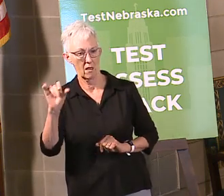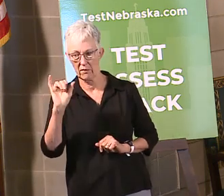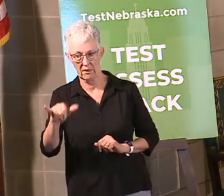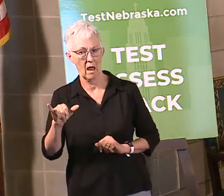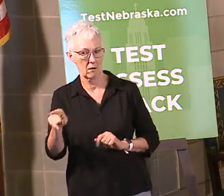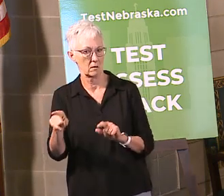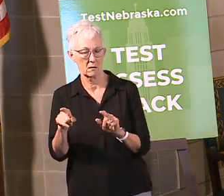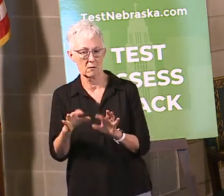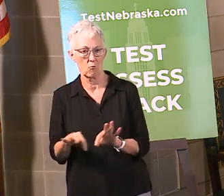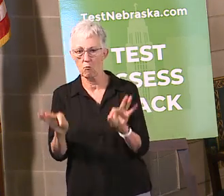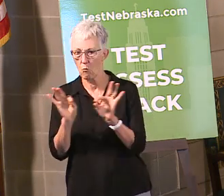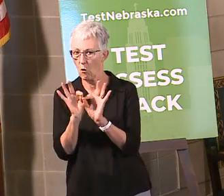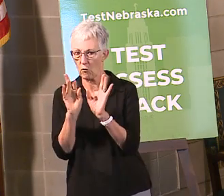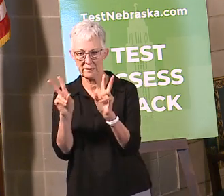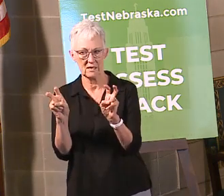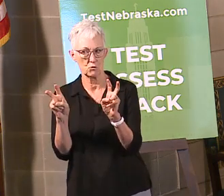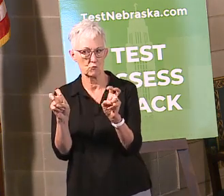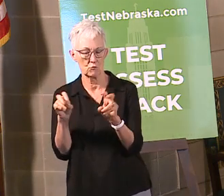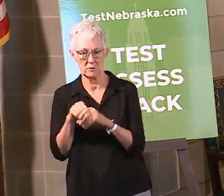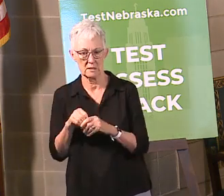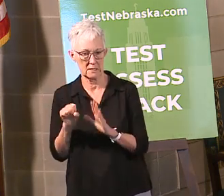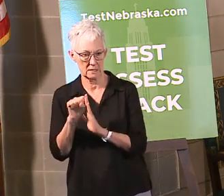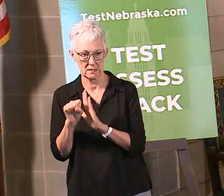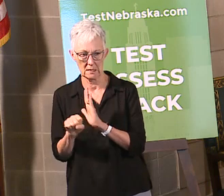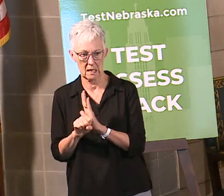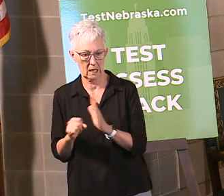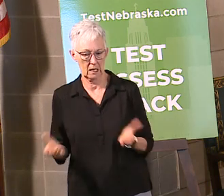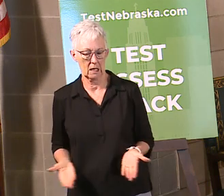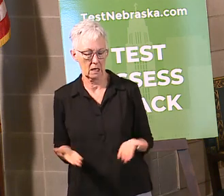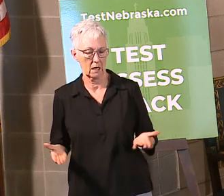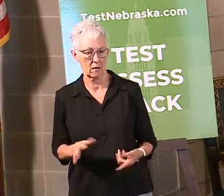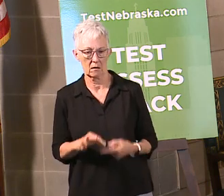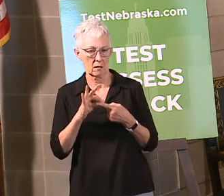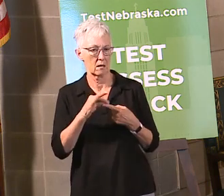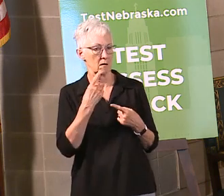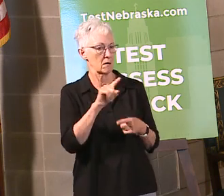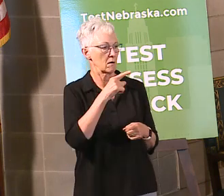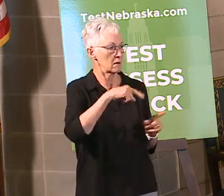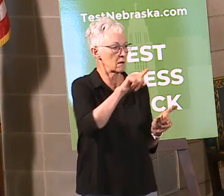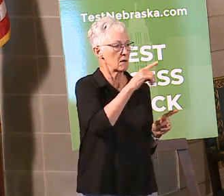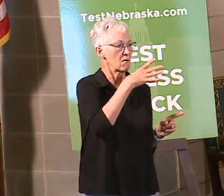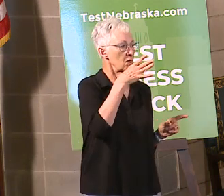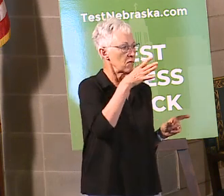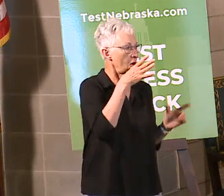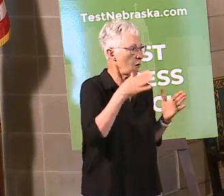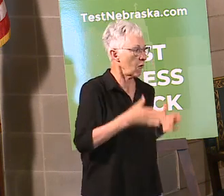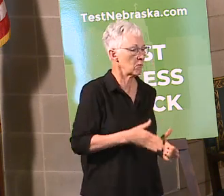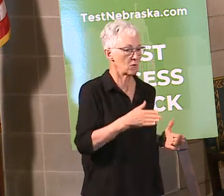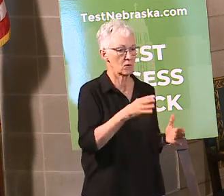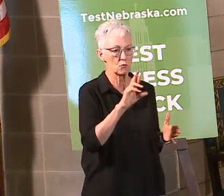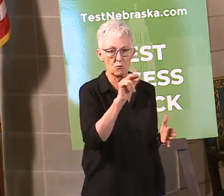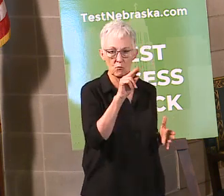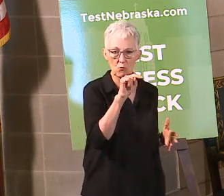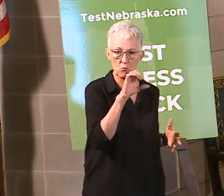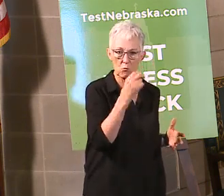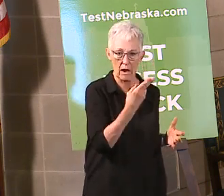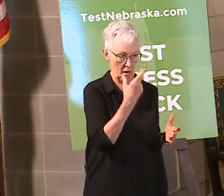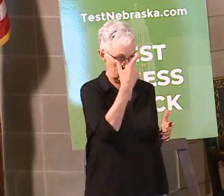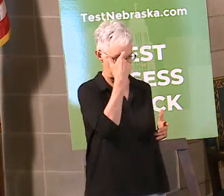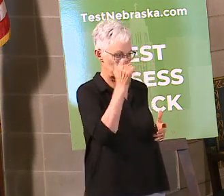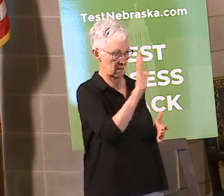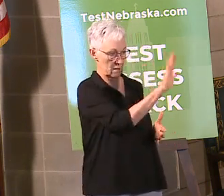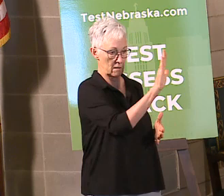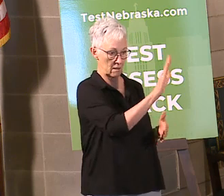hit. And it's still a big issue, especially for our farmers and ranchers, especially now if you look at commodity prices down because of the pandemic.